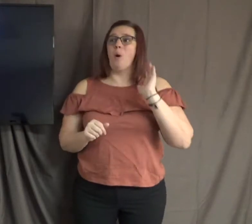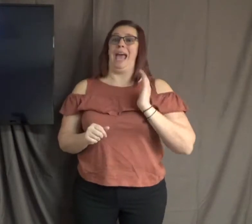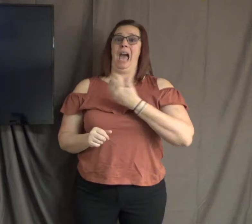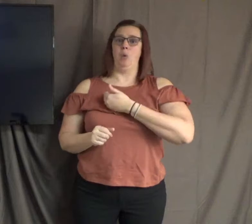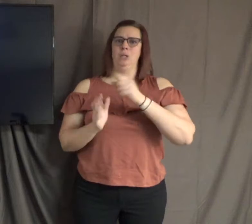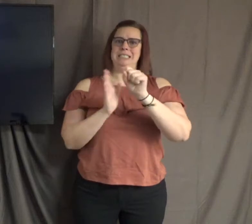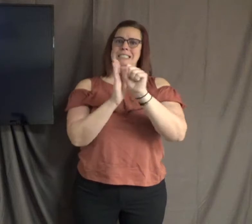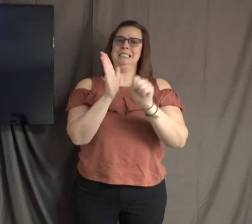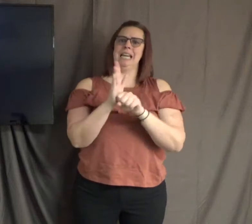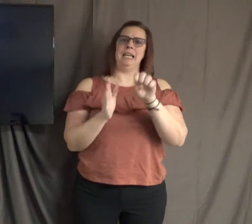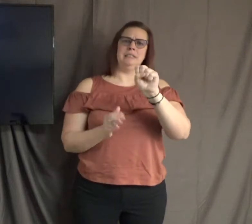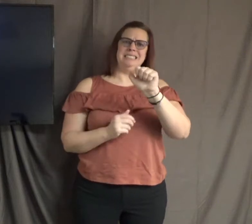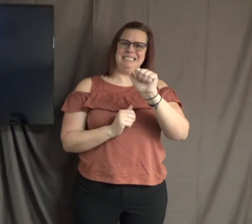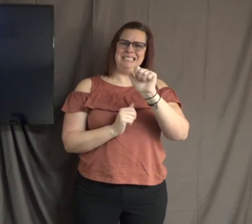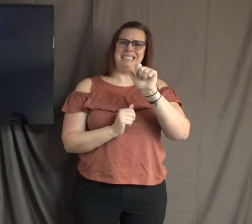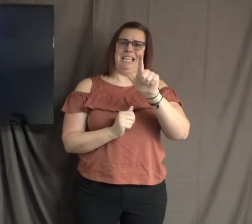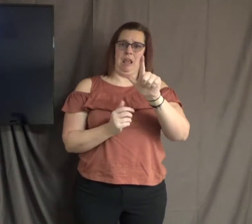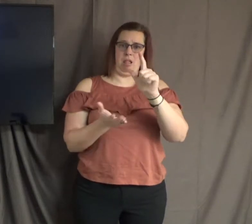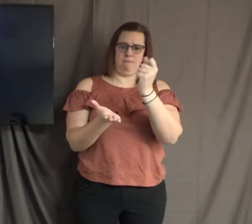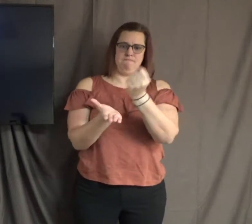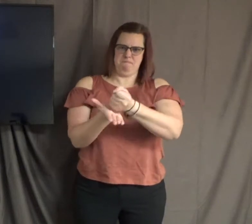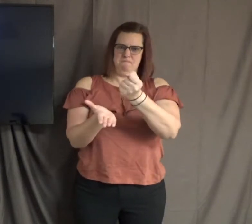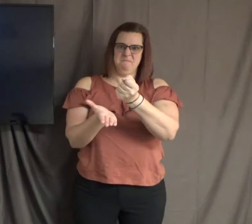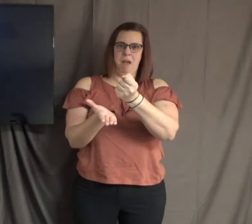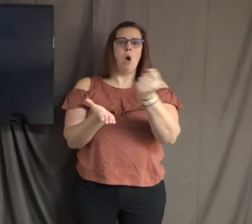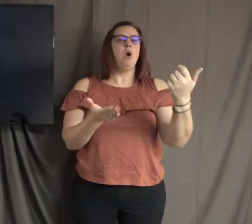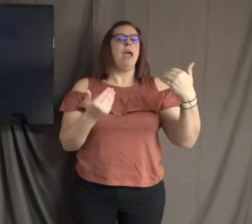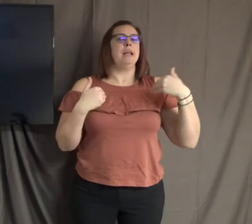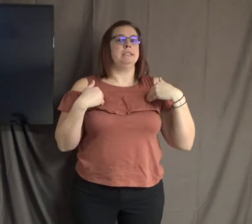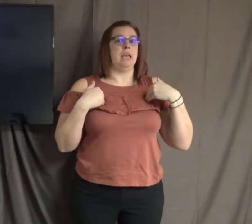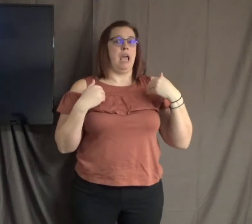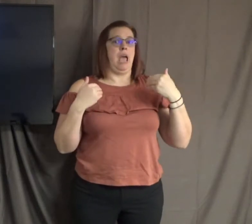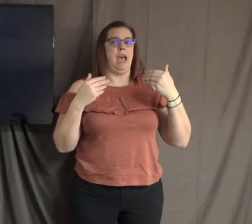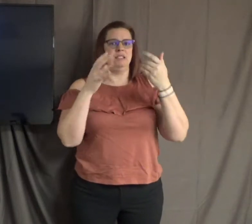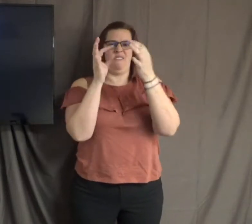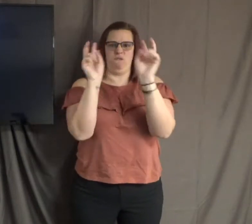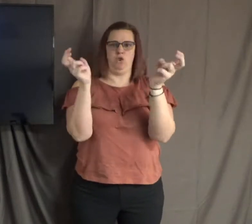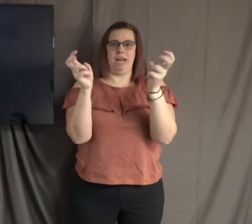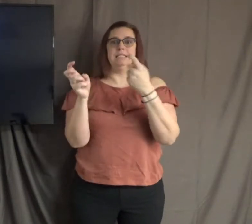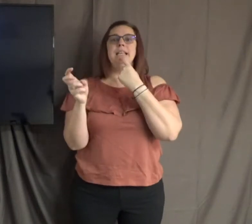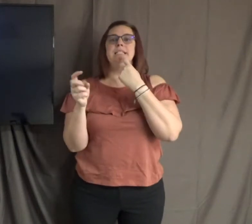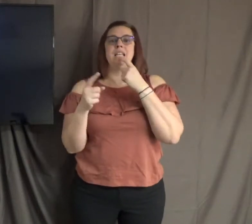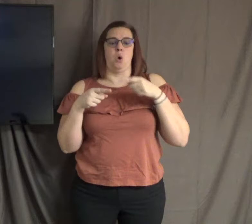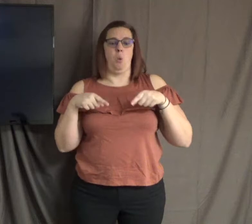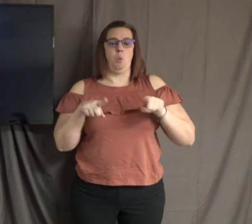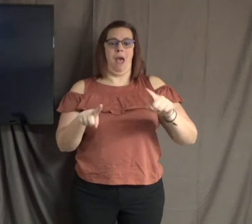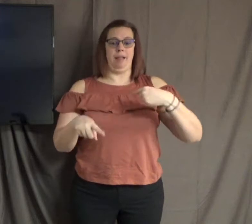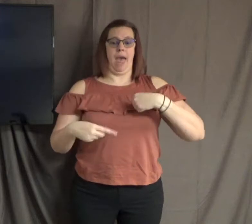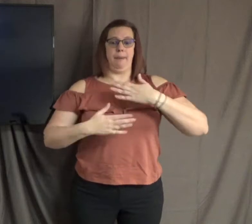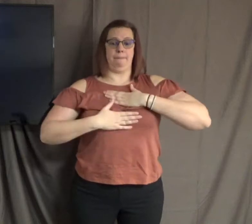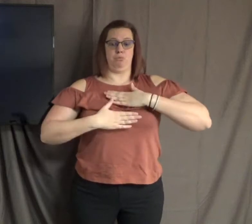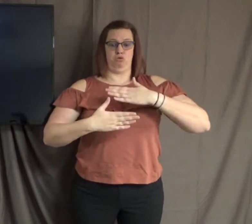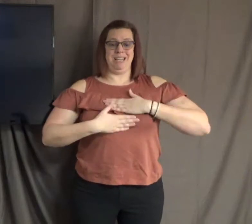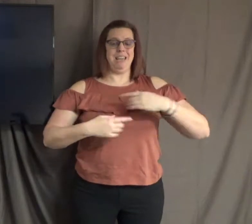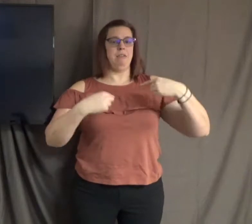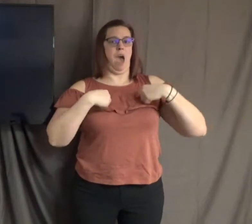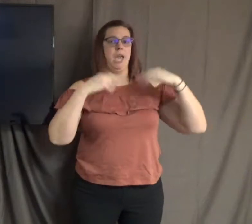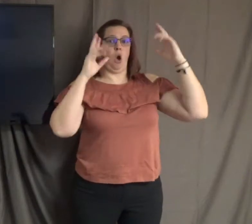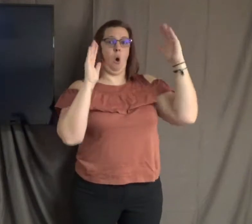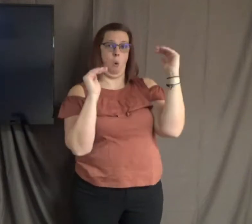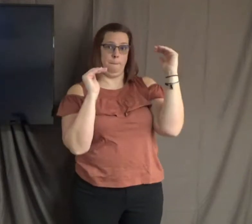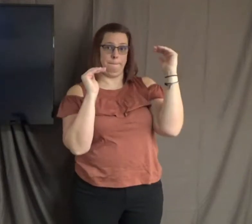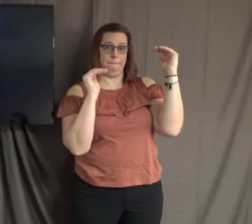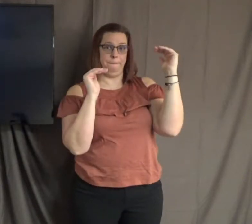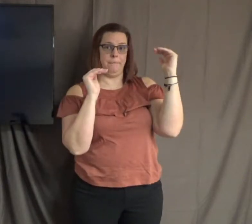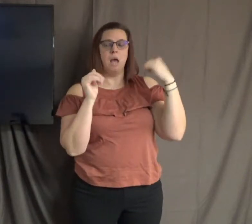South Carolina, we have a Latin phrase that says, 'While I breathe, I hope.' And I've always felt that wherever